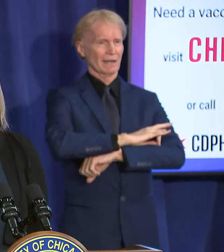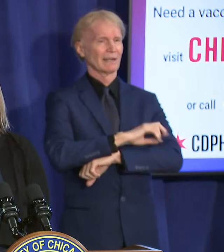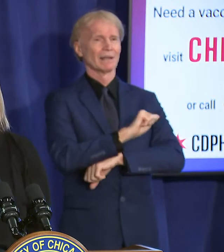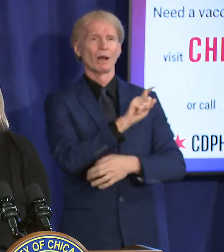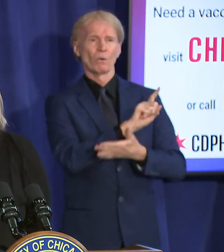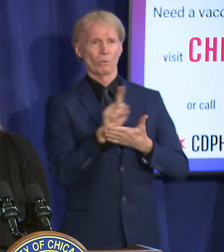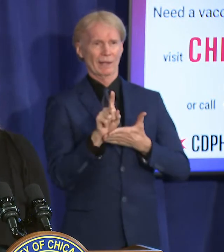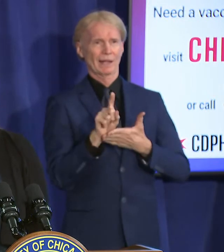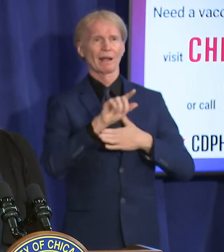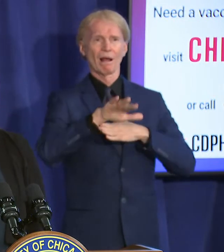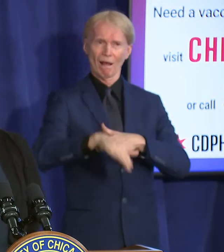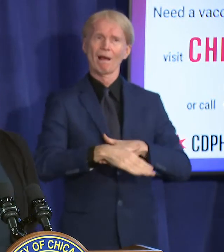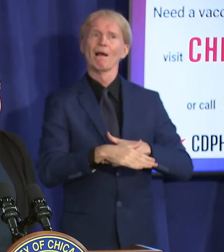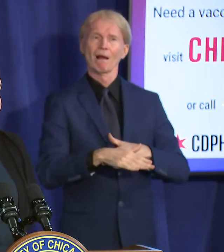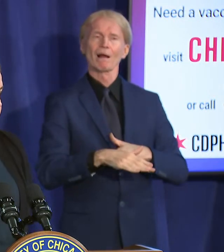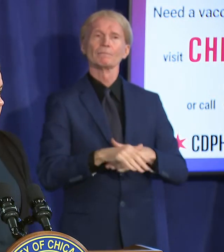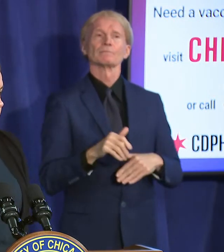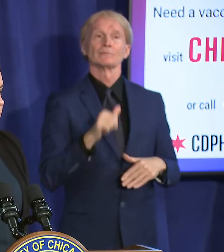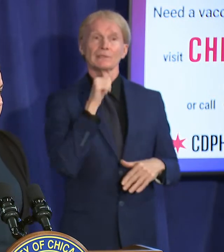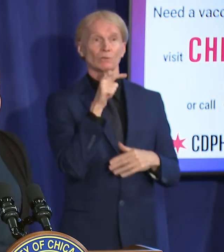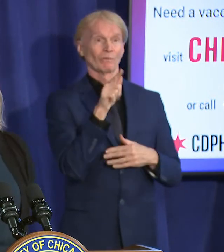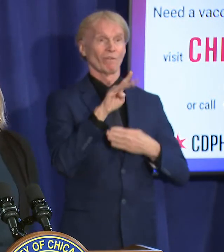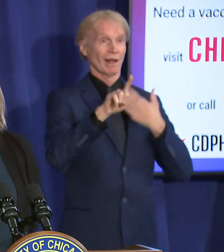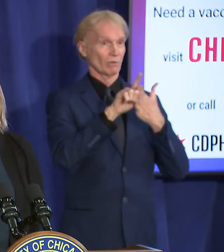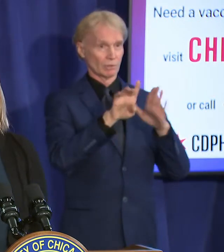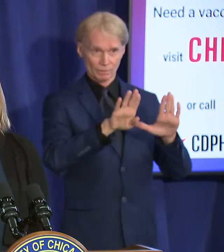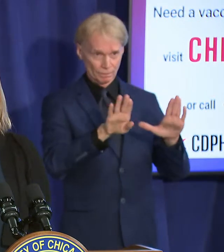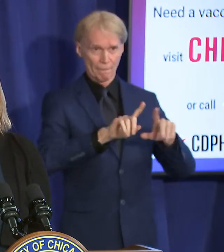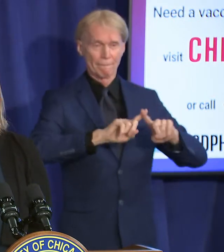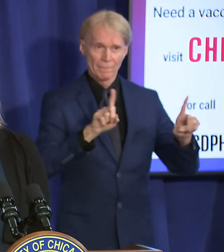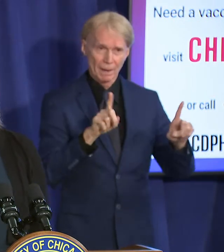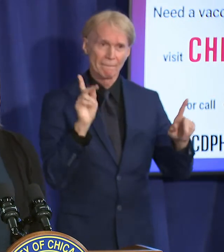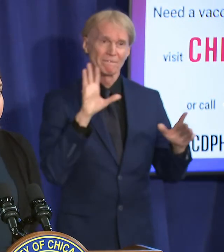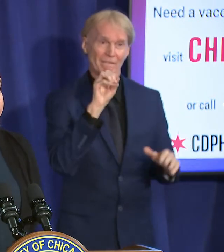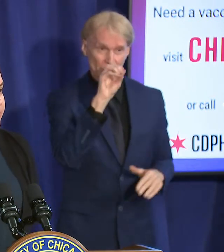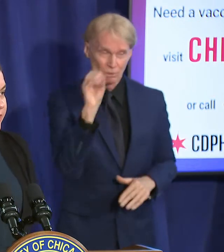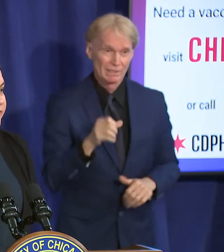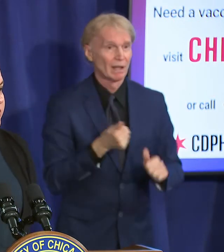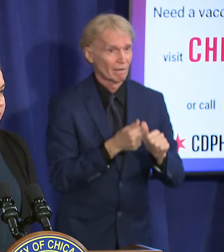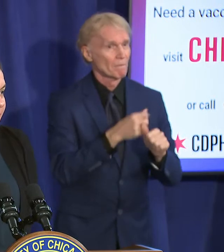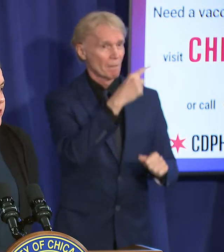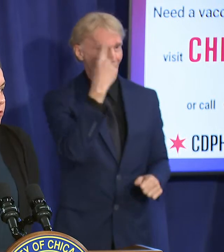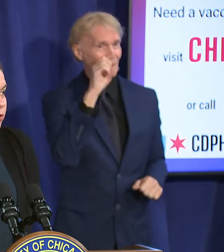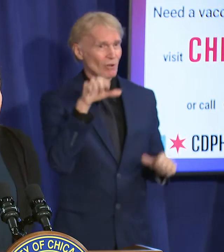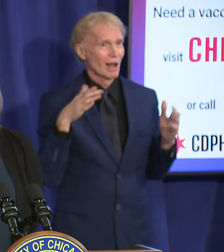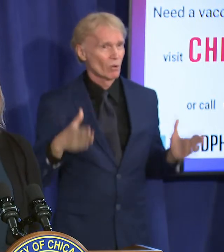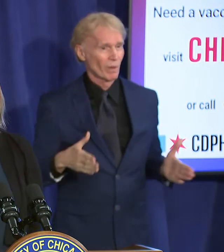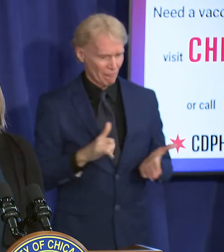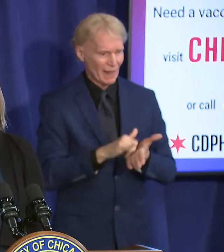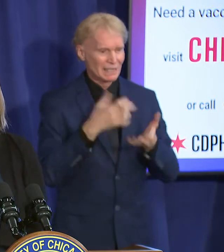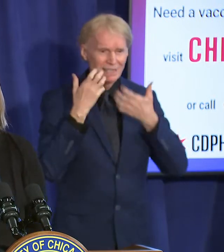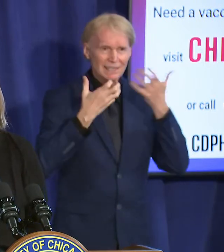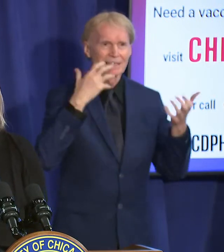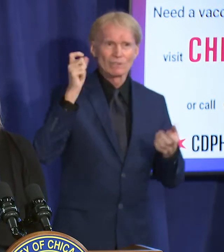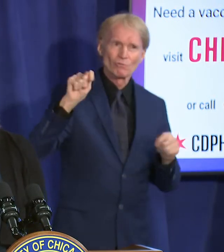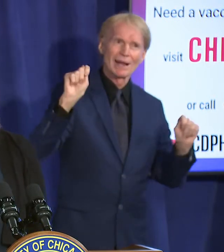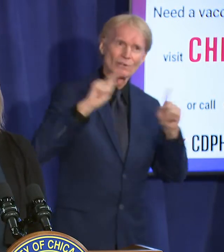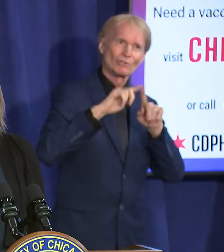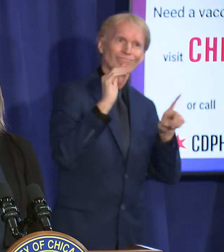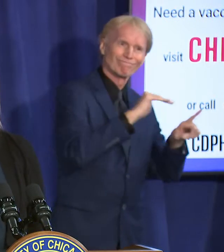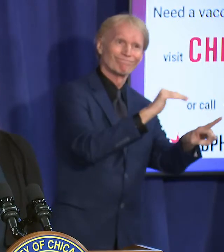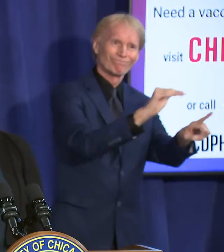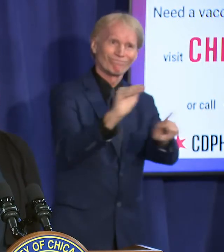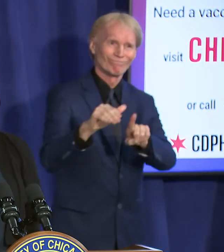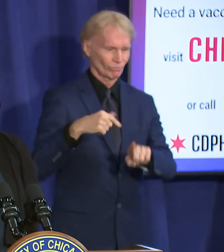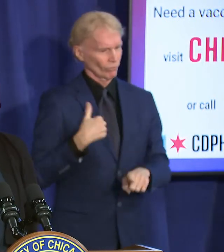evening. 50% of the people who have been vaccinated through that program are Black Chicagoans. And given that that is the group we're most trying to reach, we've